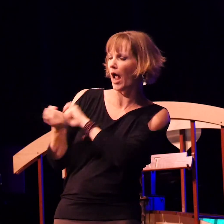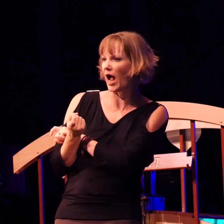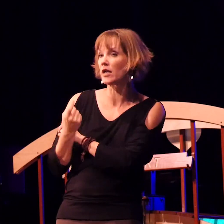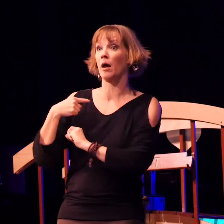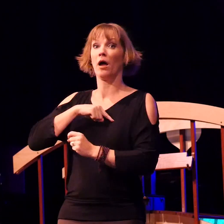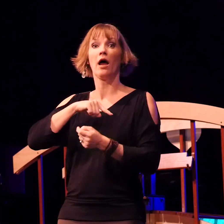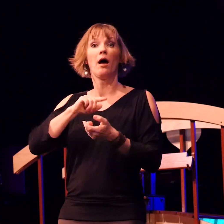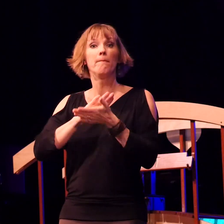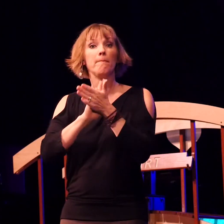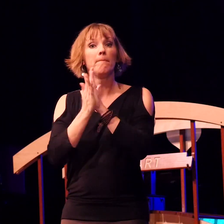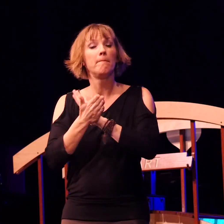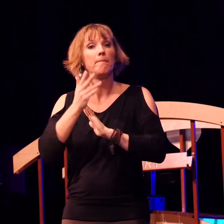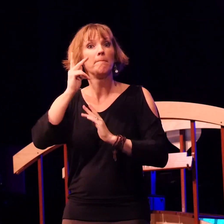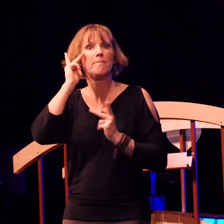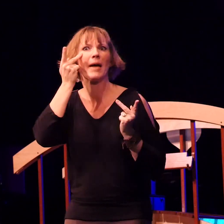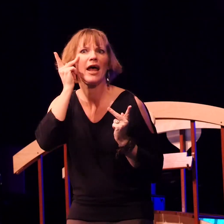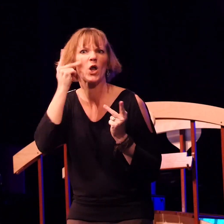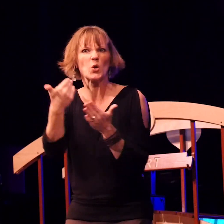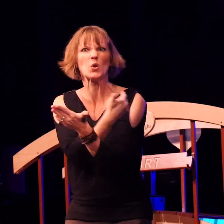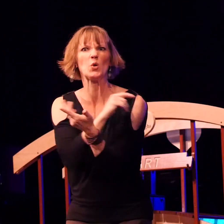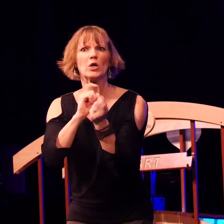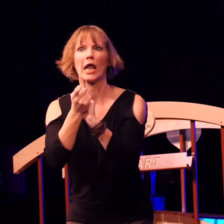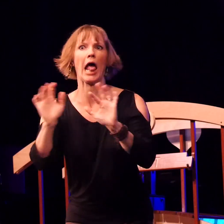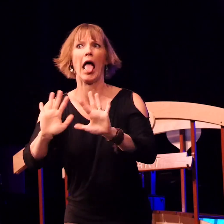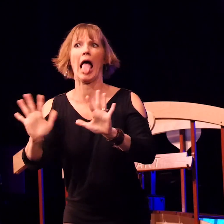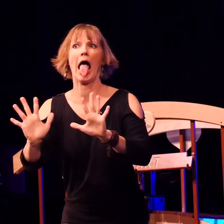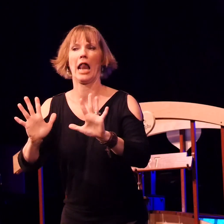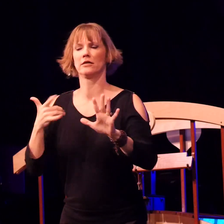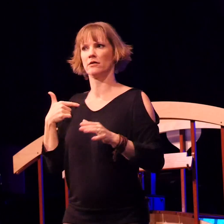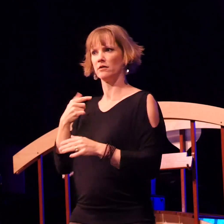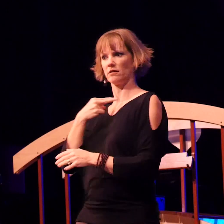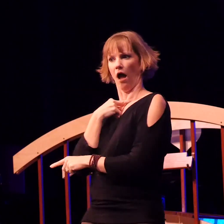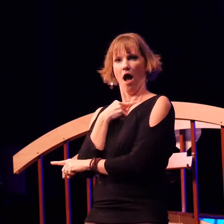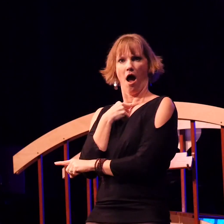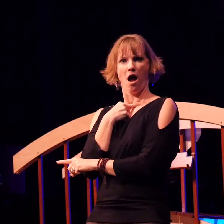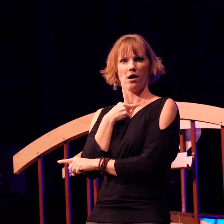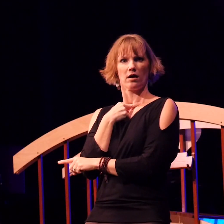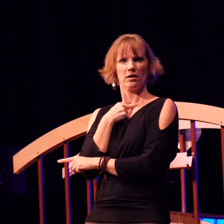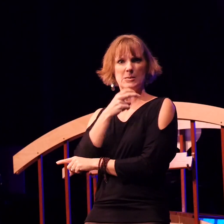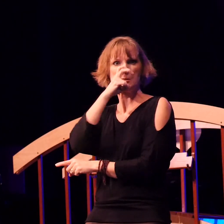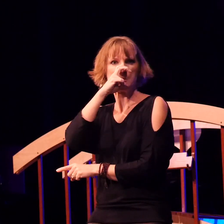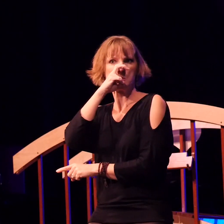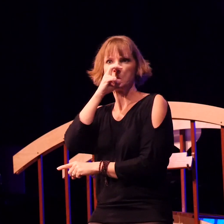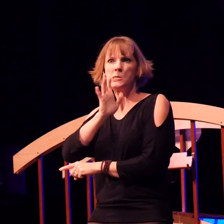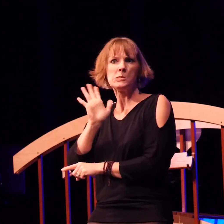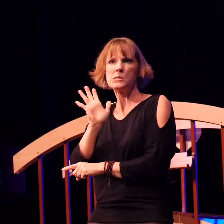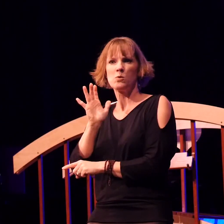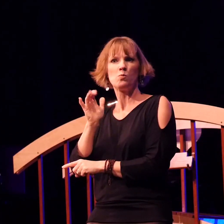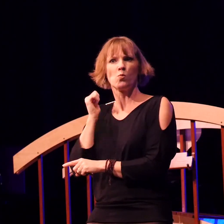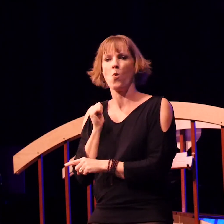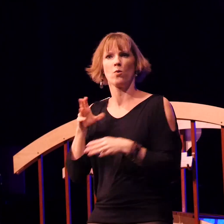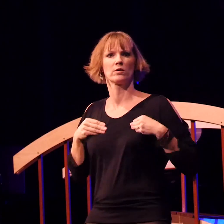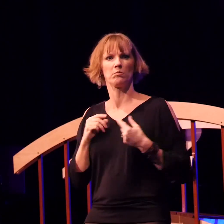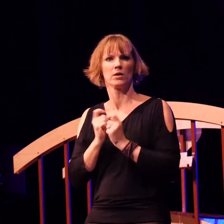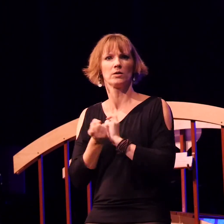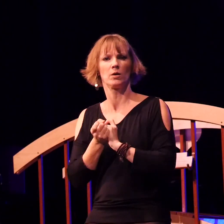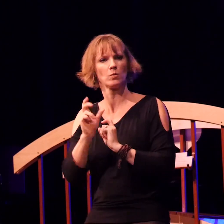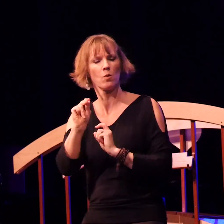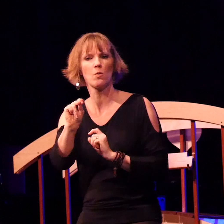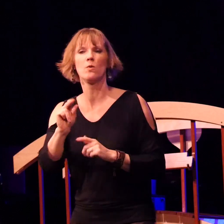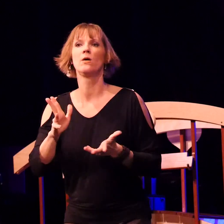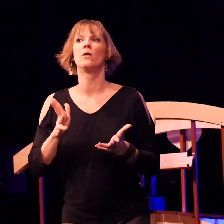get paranoid more about new change and we become more attached and more rigid. Having